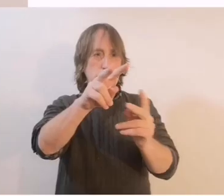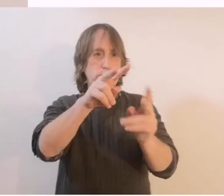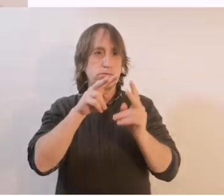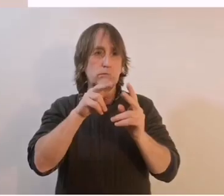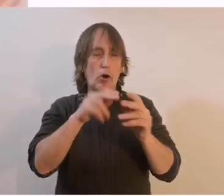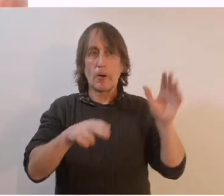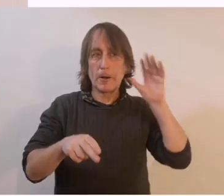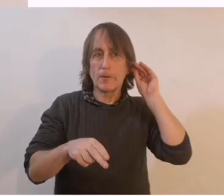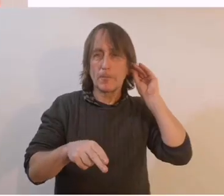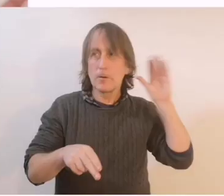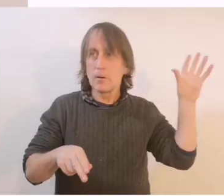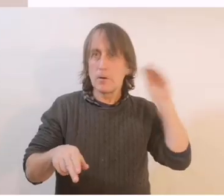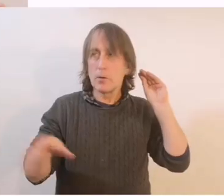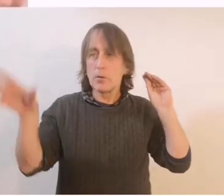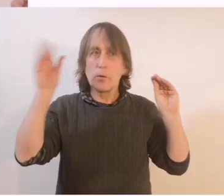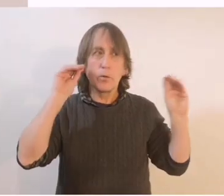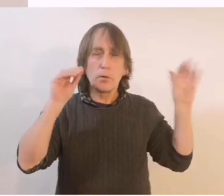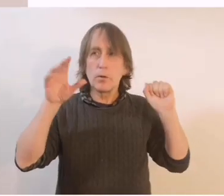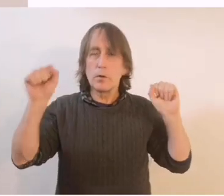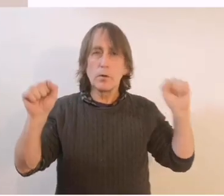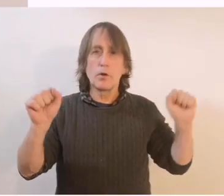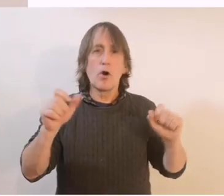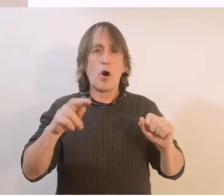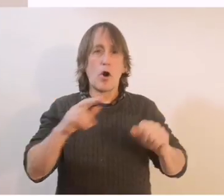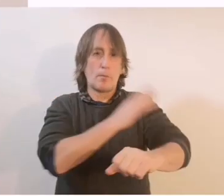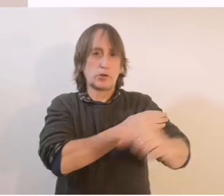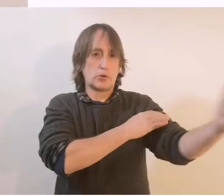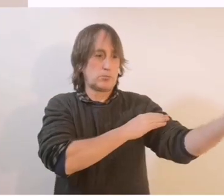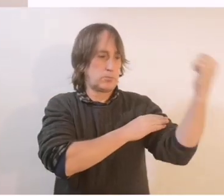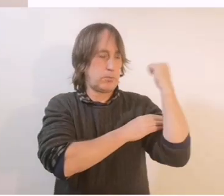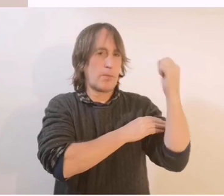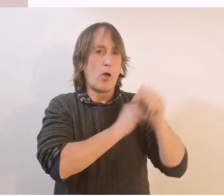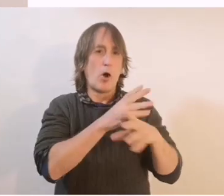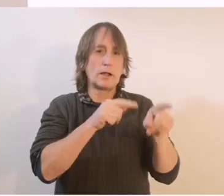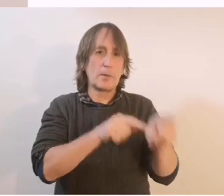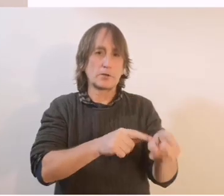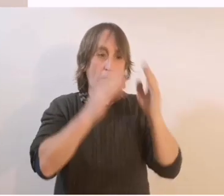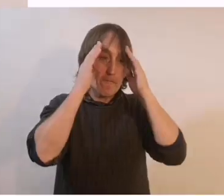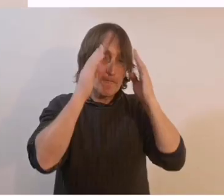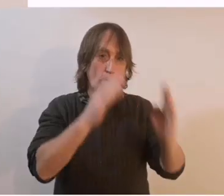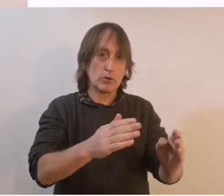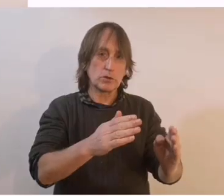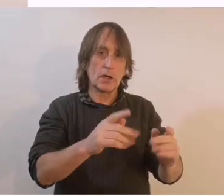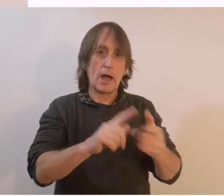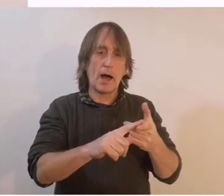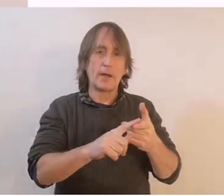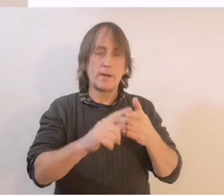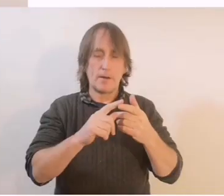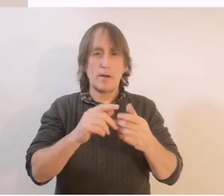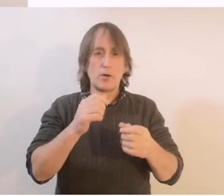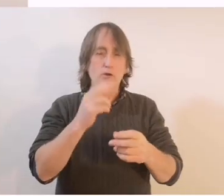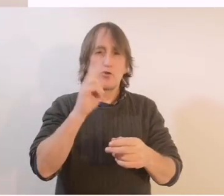hearing, listen to different conversations, picking out different voices, whether it's moving muscles, whatever, it all depends on focus